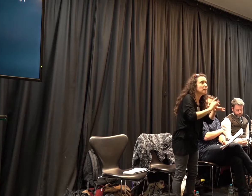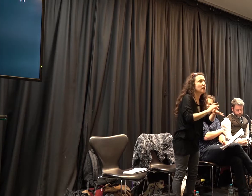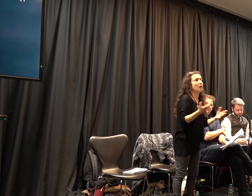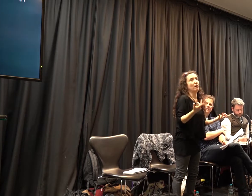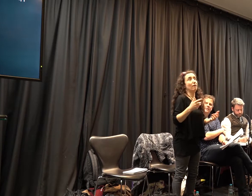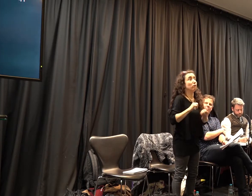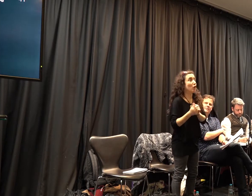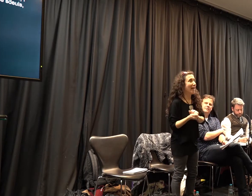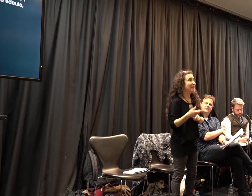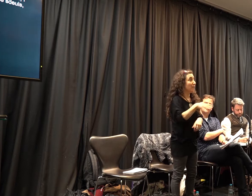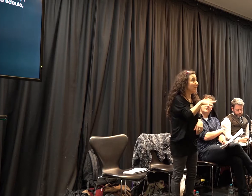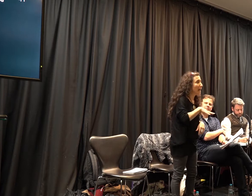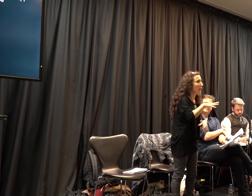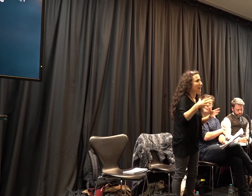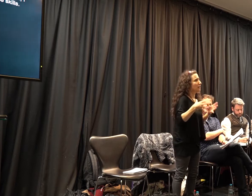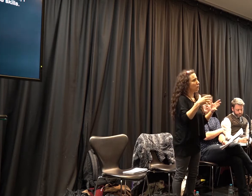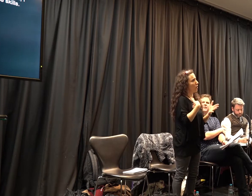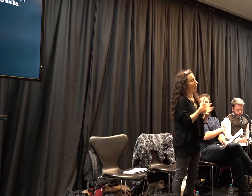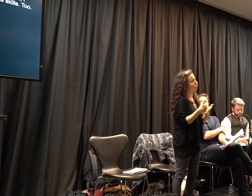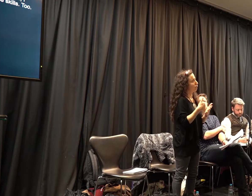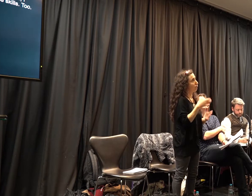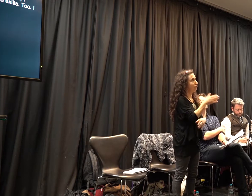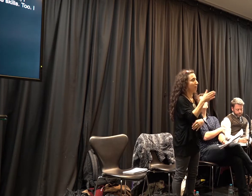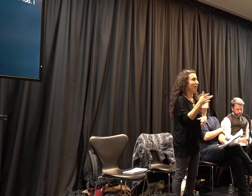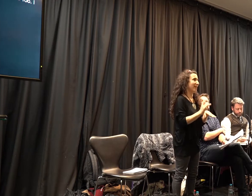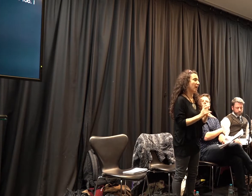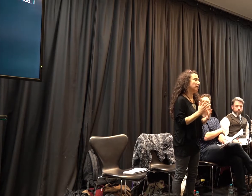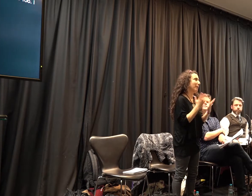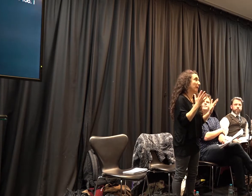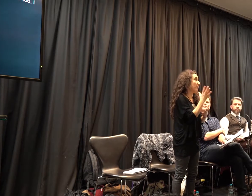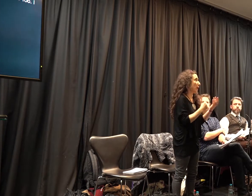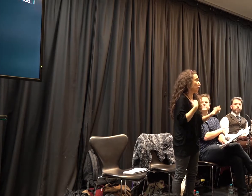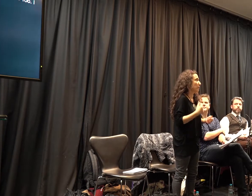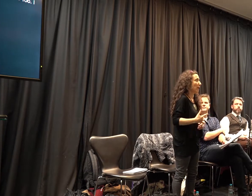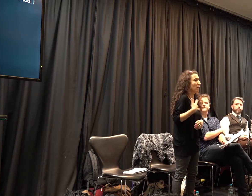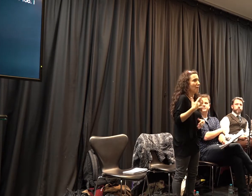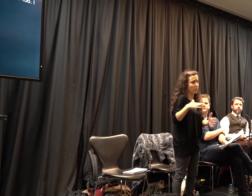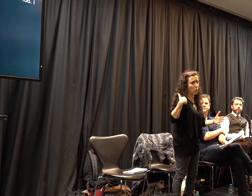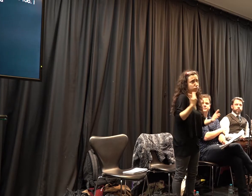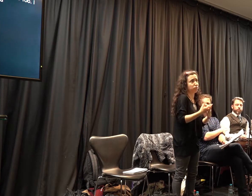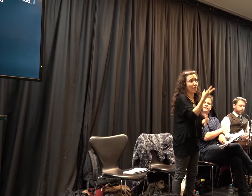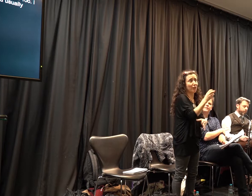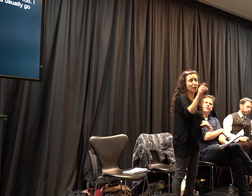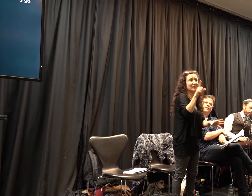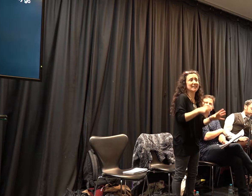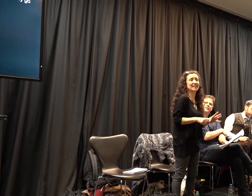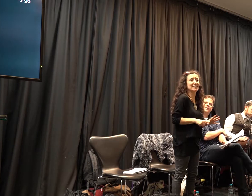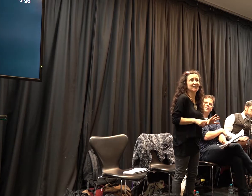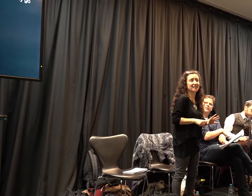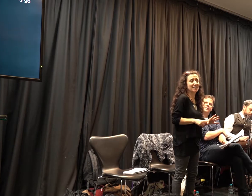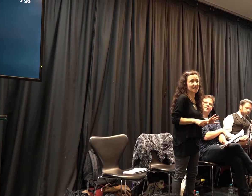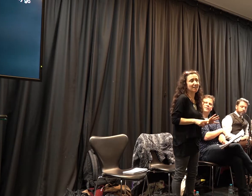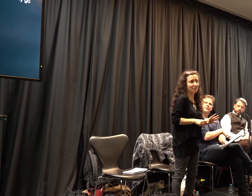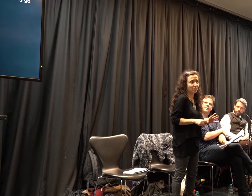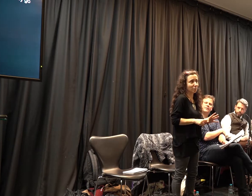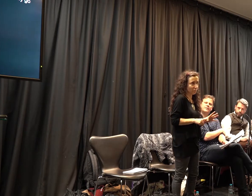skills too. I take my 2 deaf children to see theatre and usually go with friends and families. It's a big part of